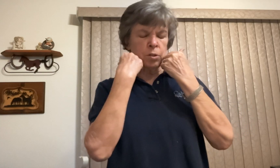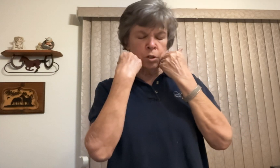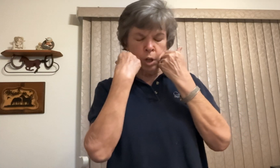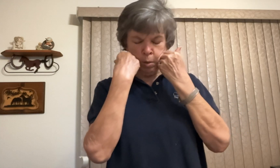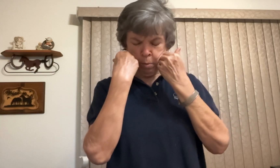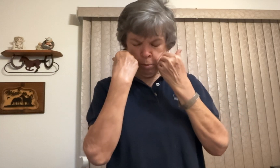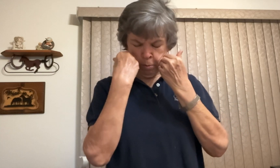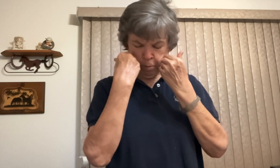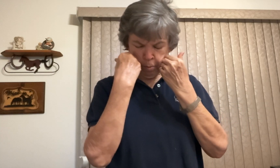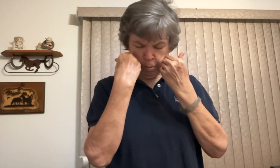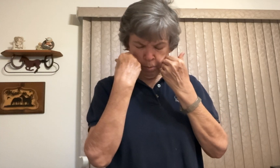shame.